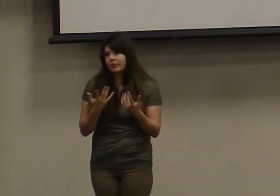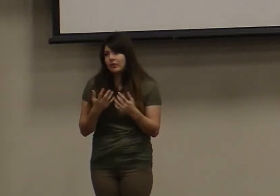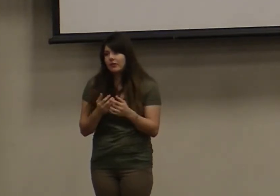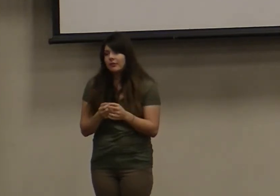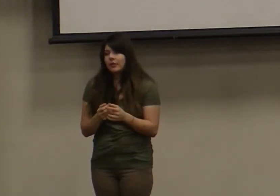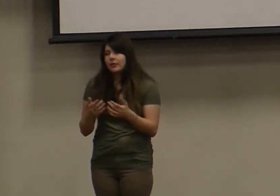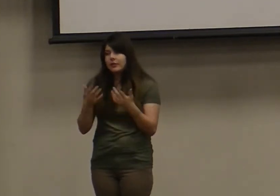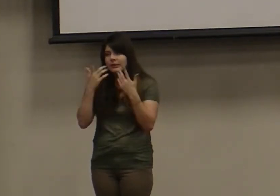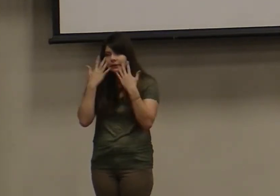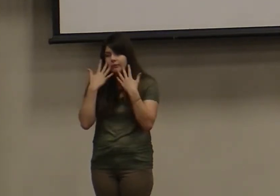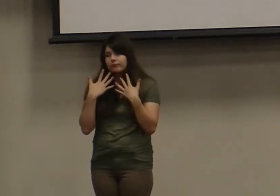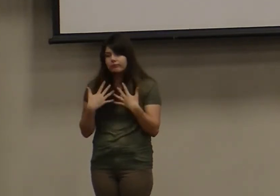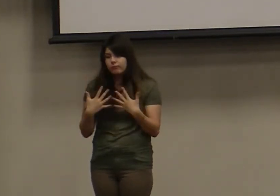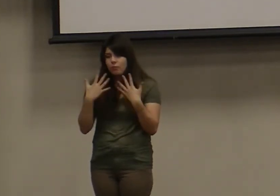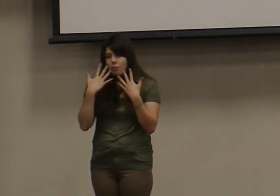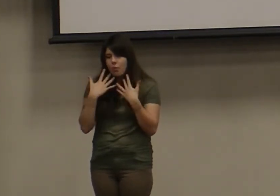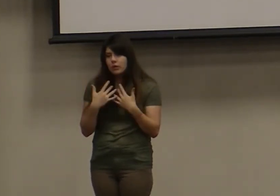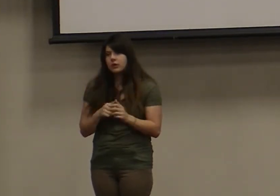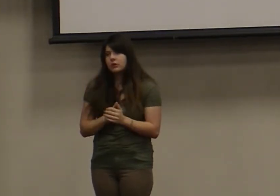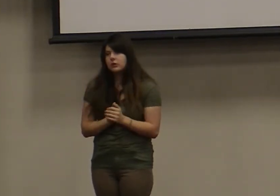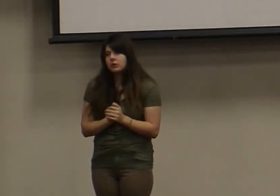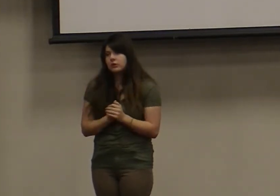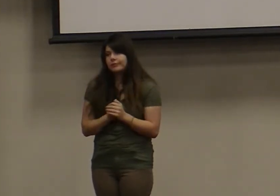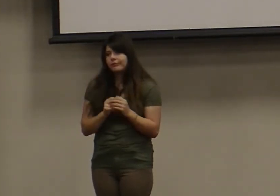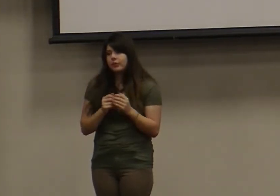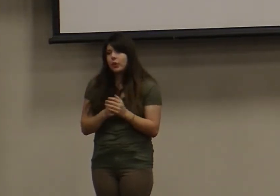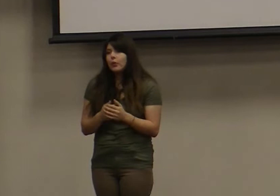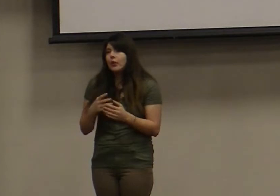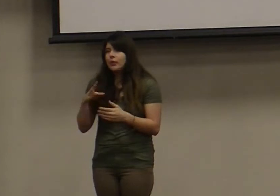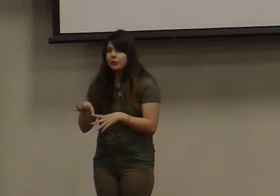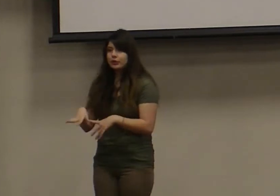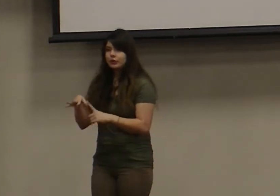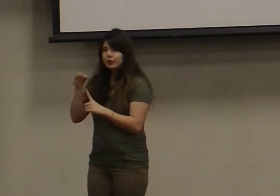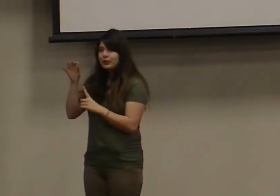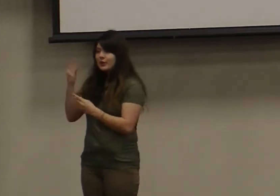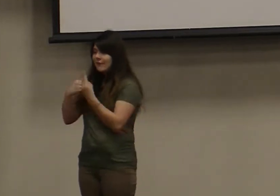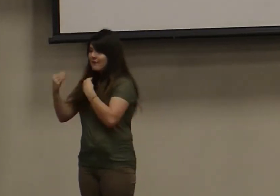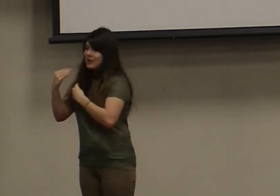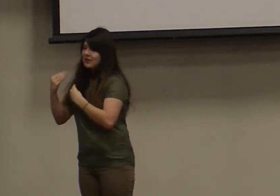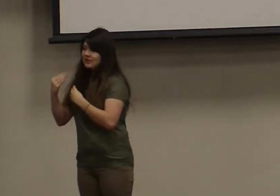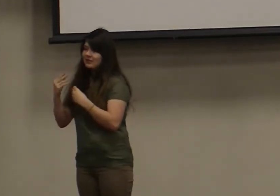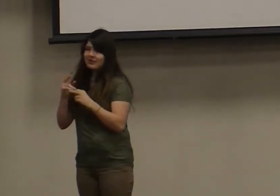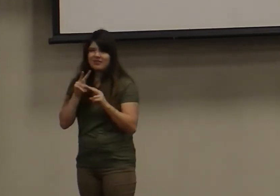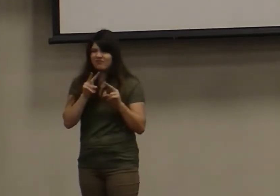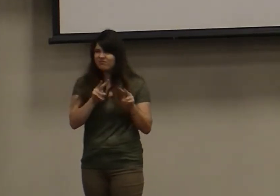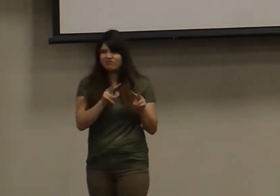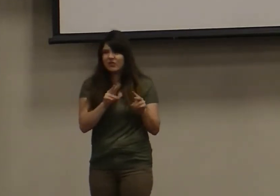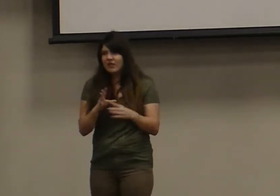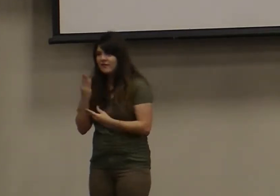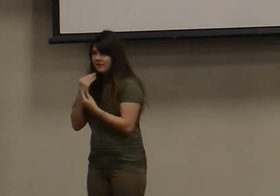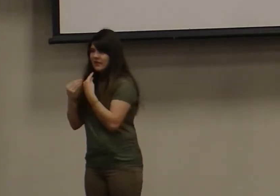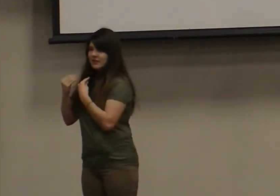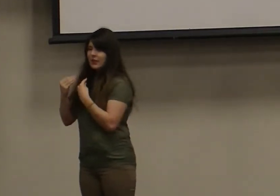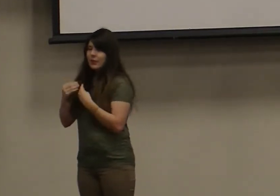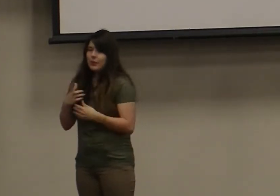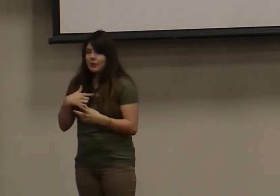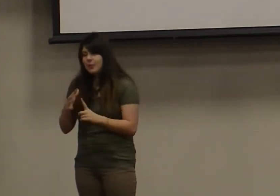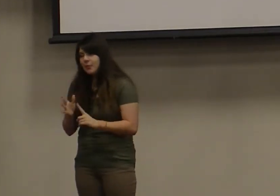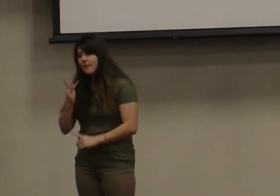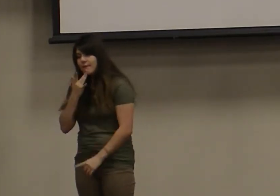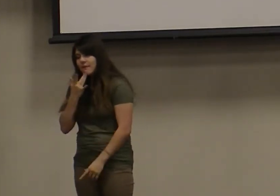mourning. We would usually choose the feasts over the funerals. We would prefer the weddings over the